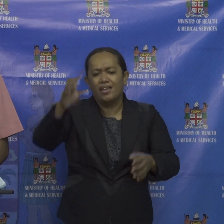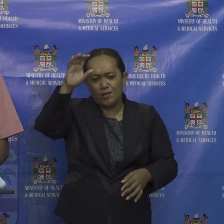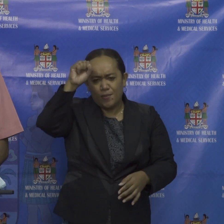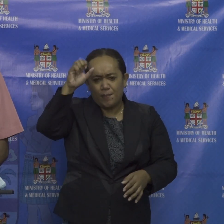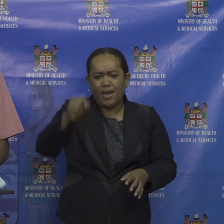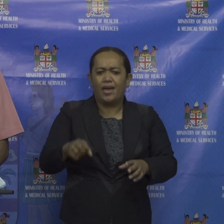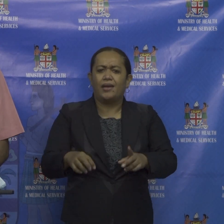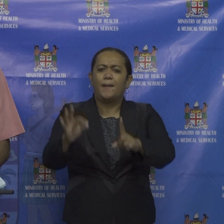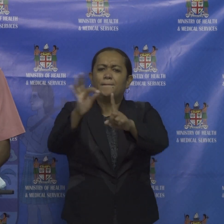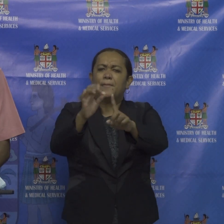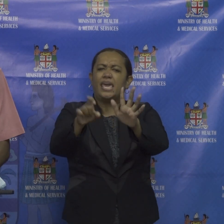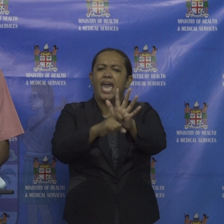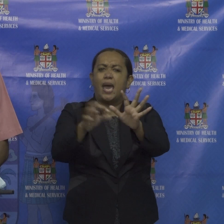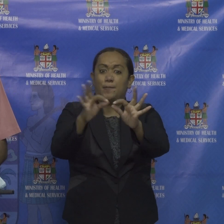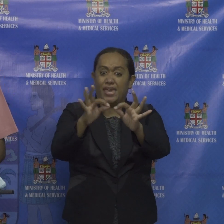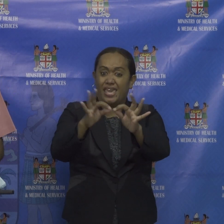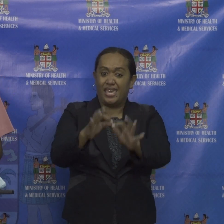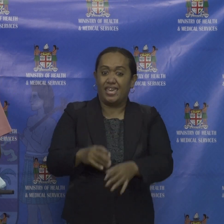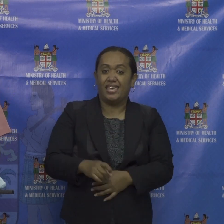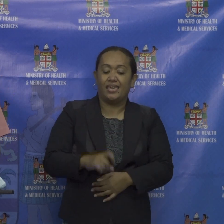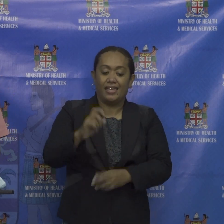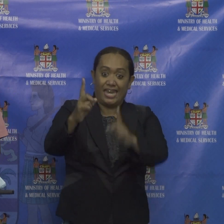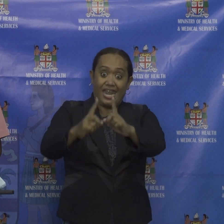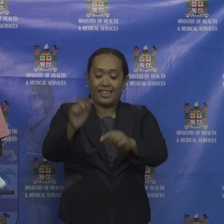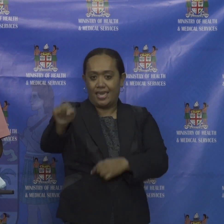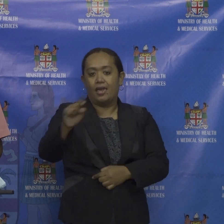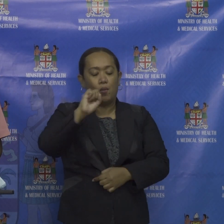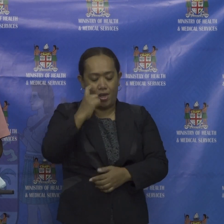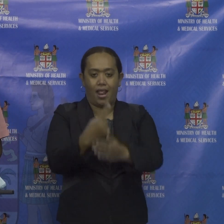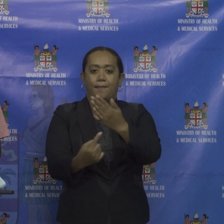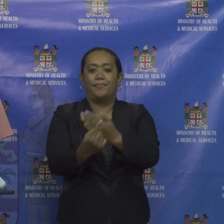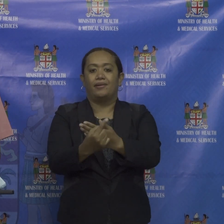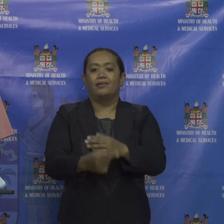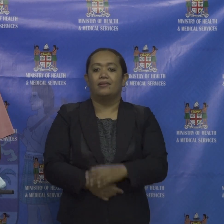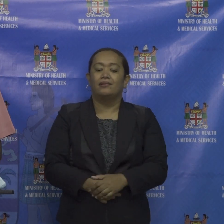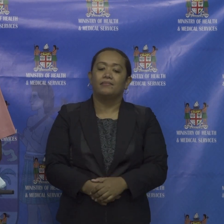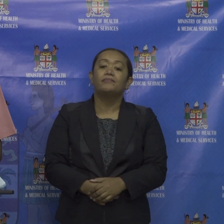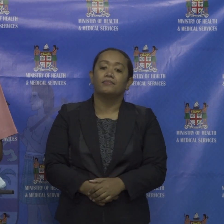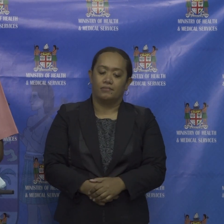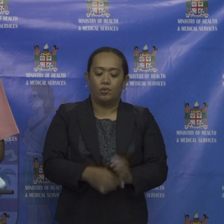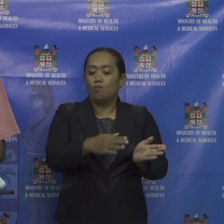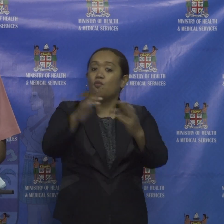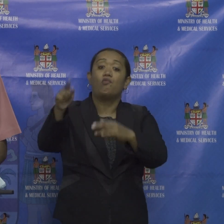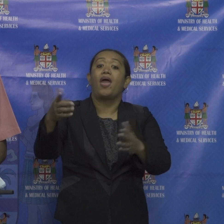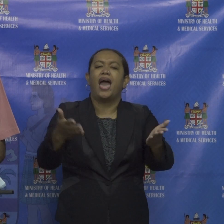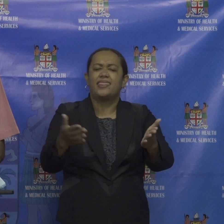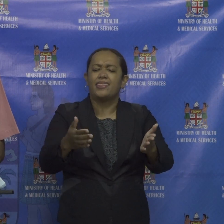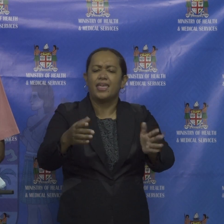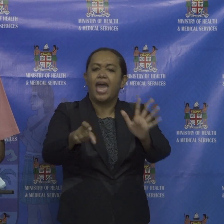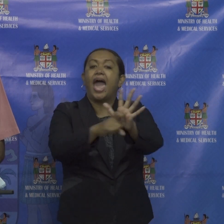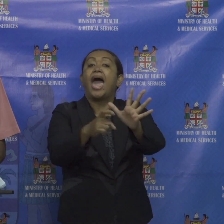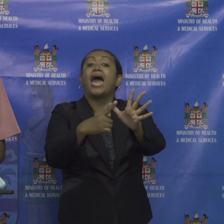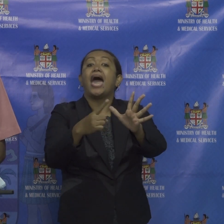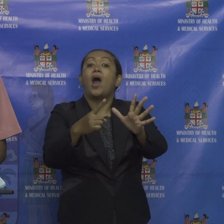facility. But patients who need treatment for their sicknesses will need to present